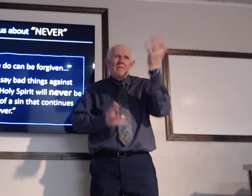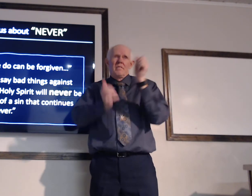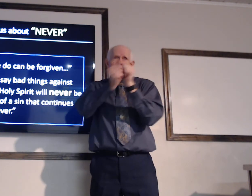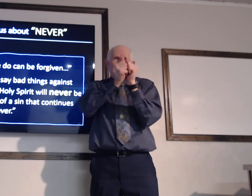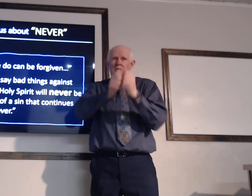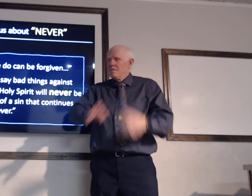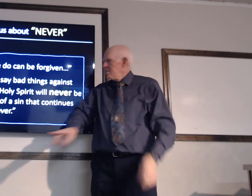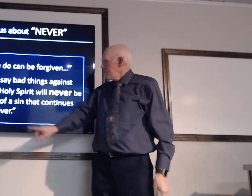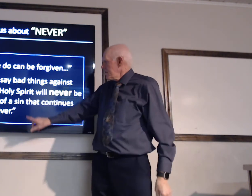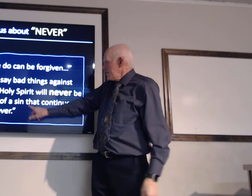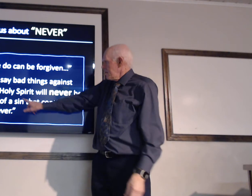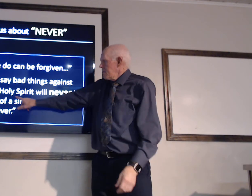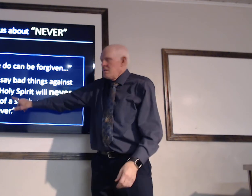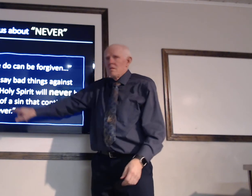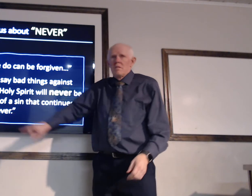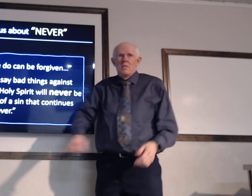and God and Jesus are free.